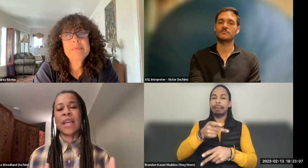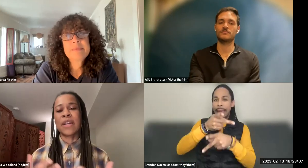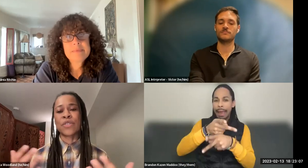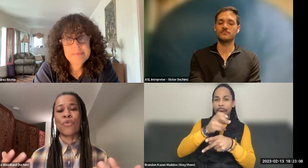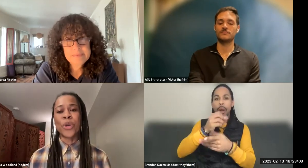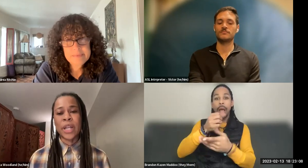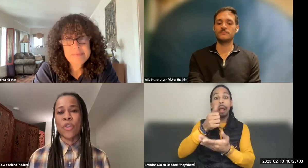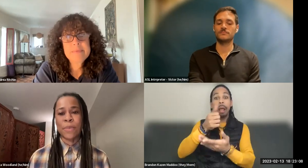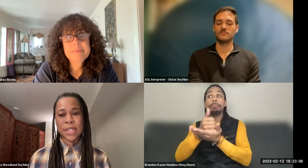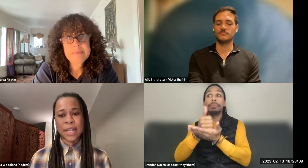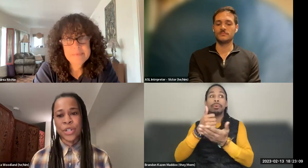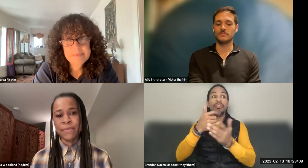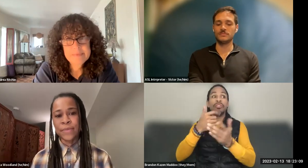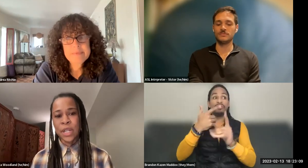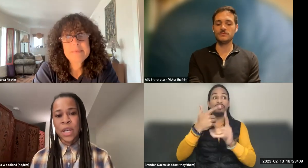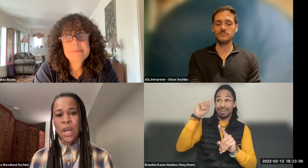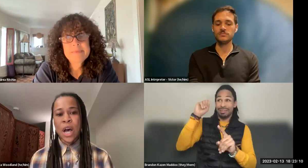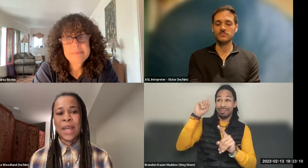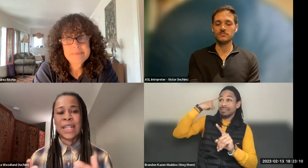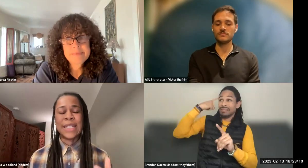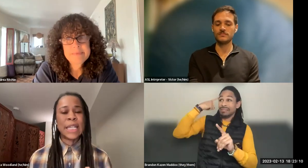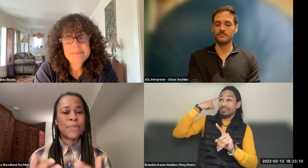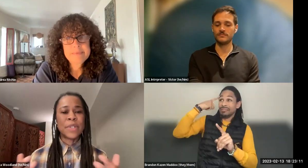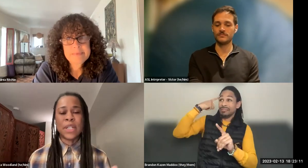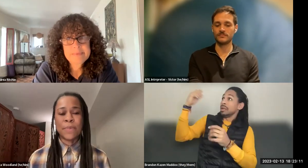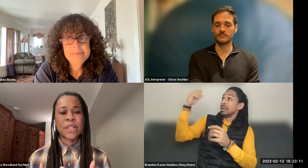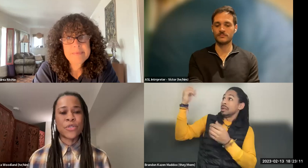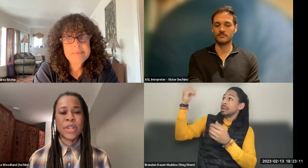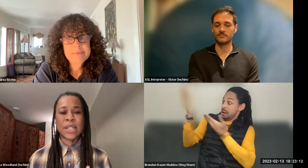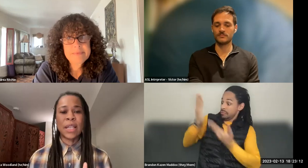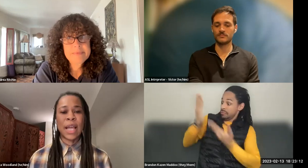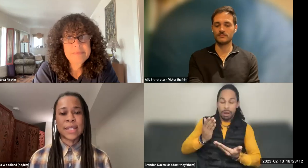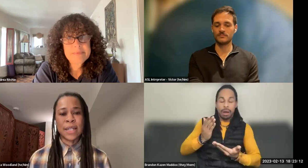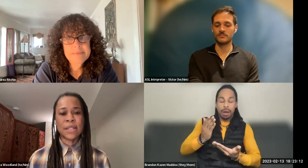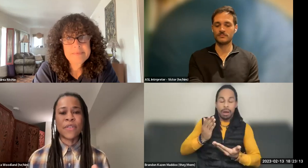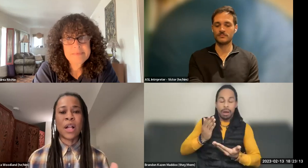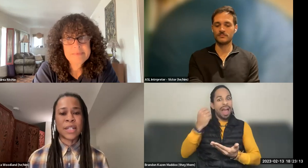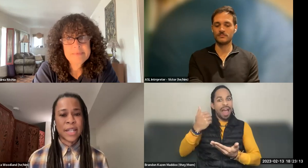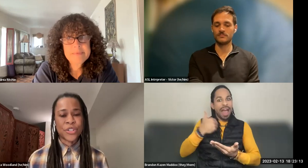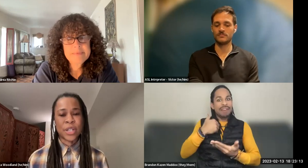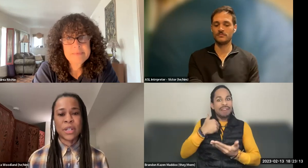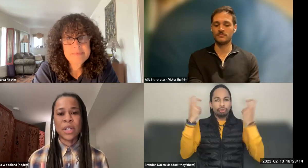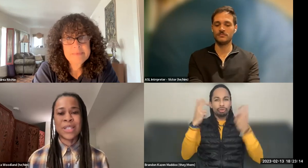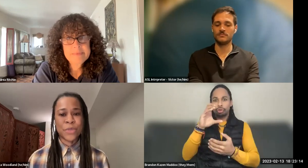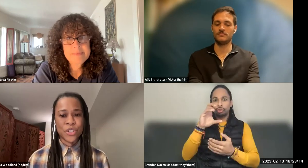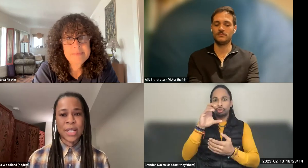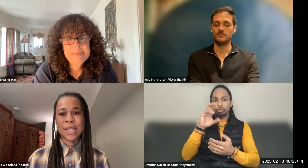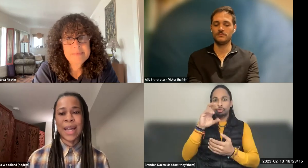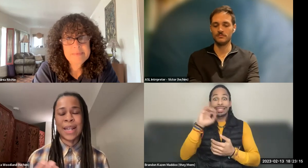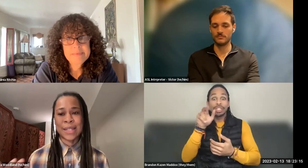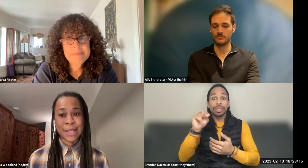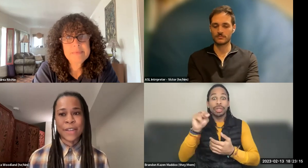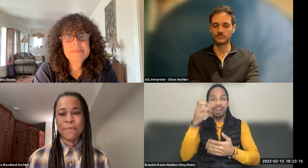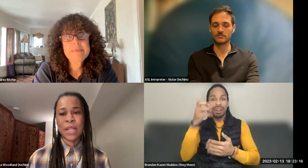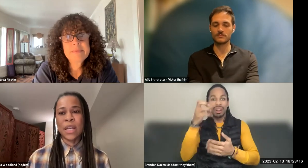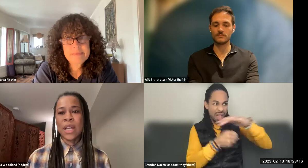have to understand that it's rooted in criminalization and in deep, deep histories and legacies of colonization, attempted